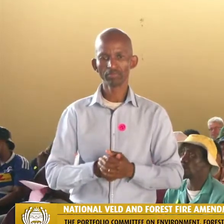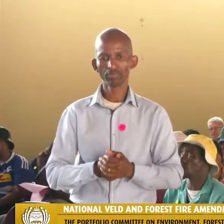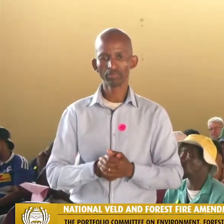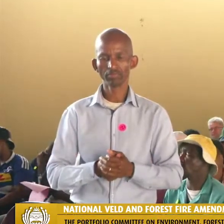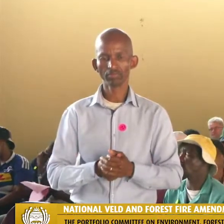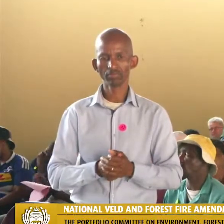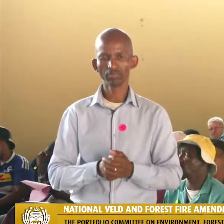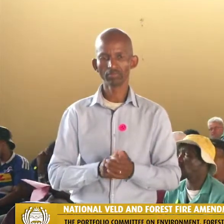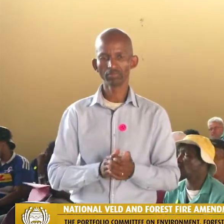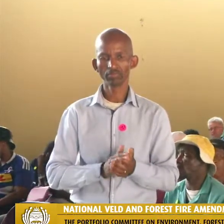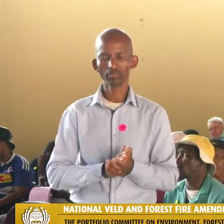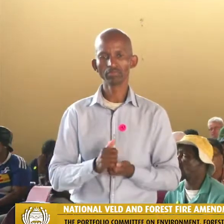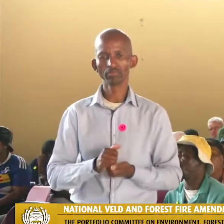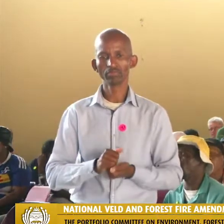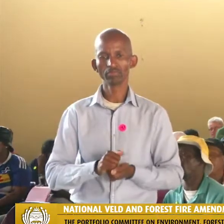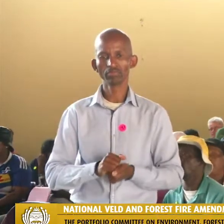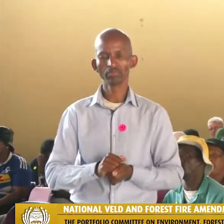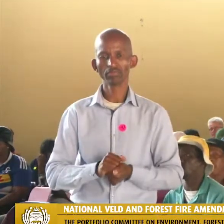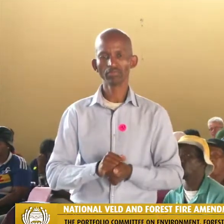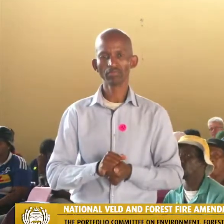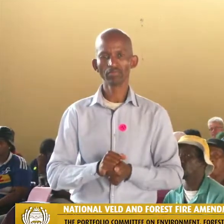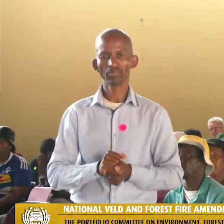are being employed, they will be able.